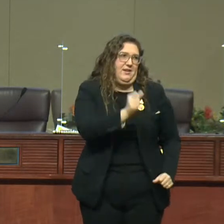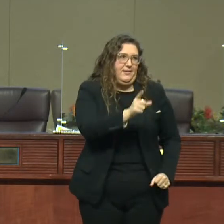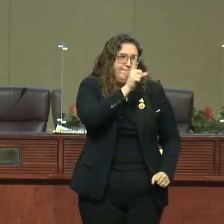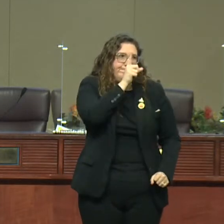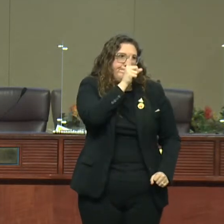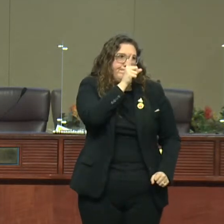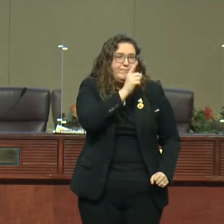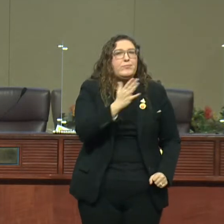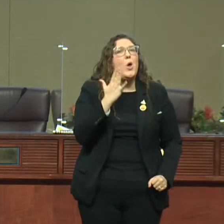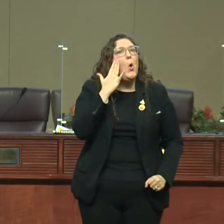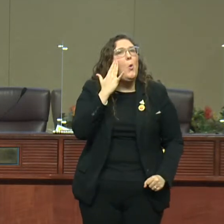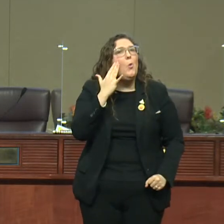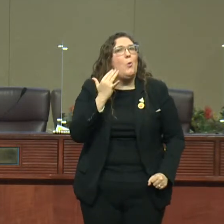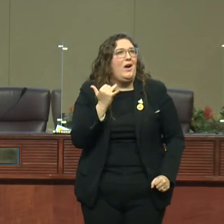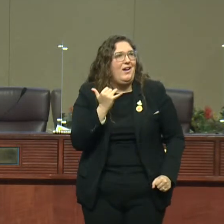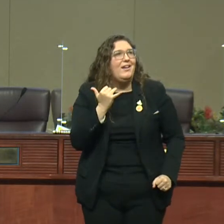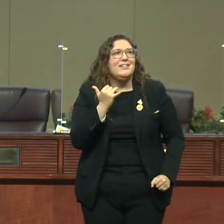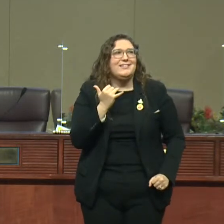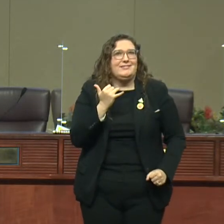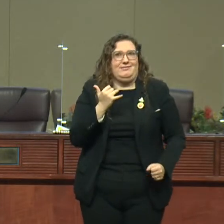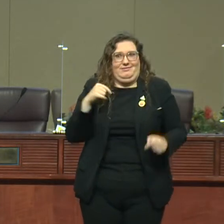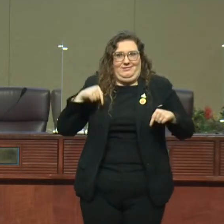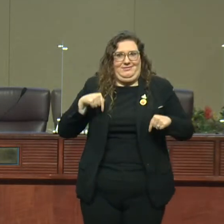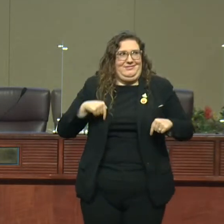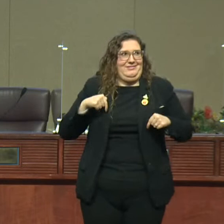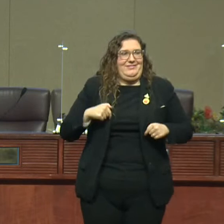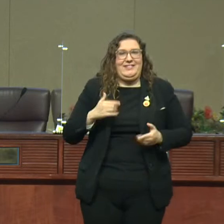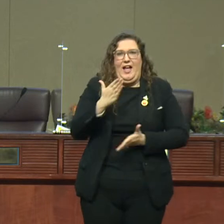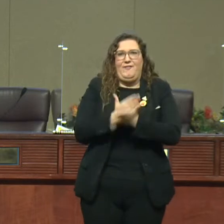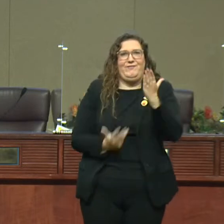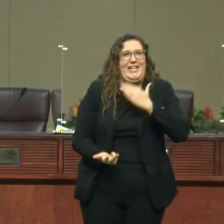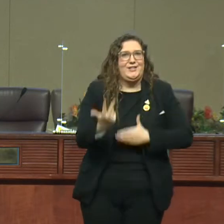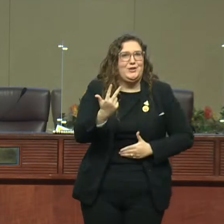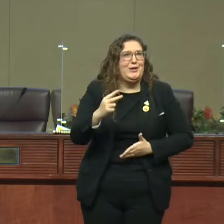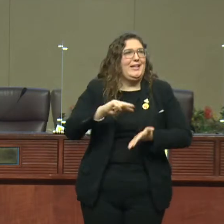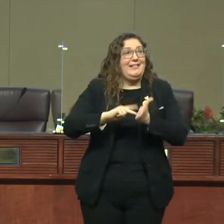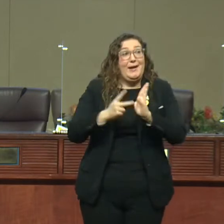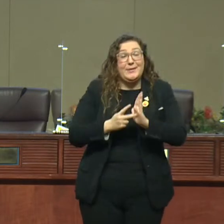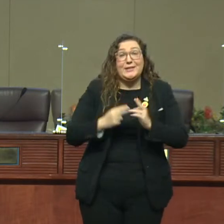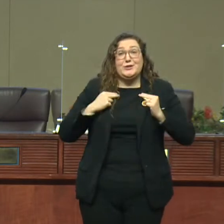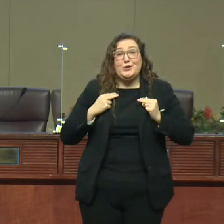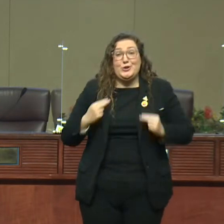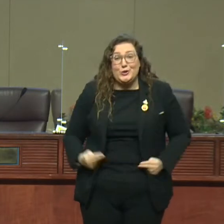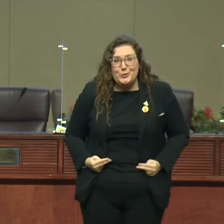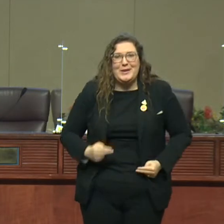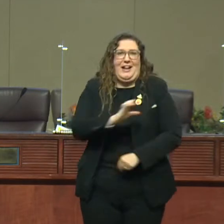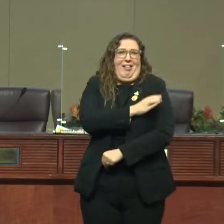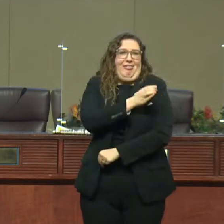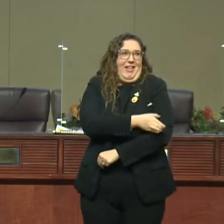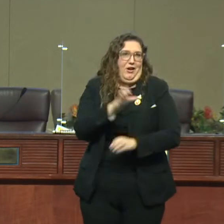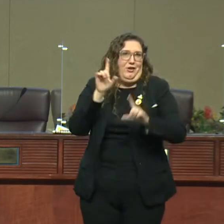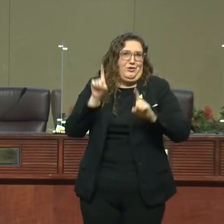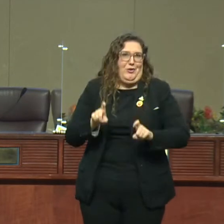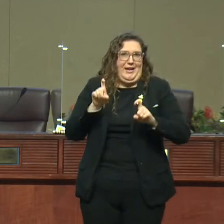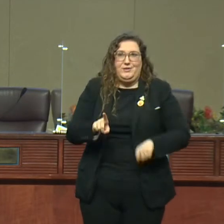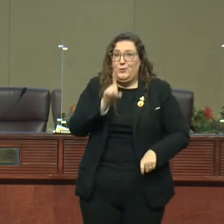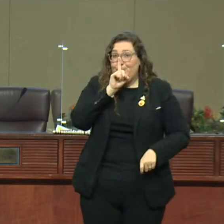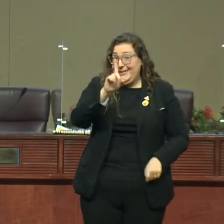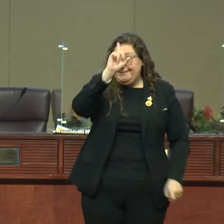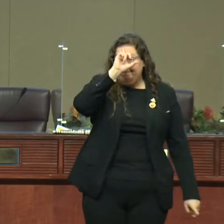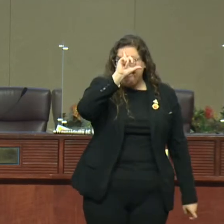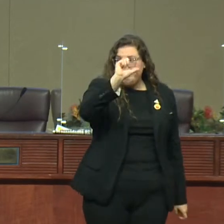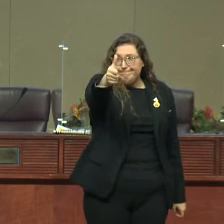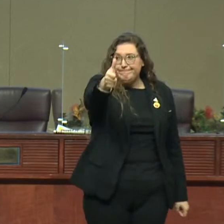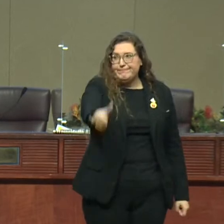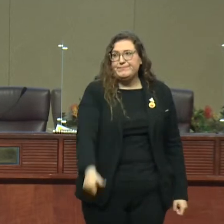the human clinical trials. So that's an individual decision. Thank you. And this final question is to just